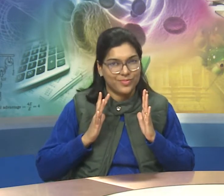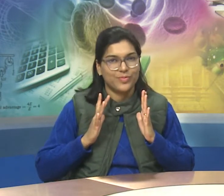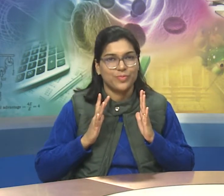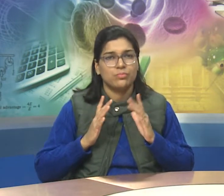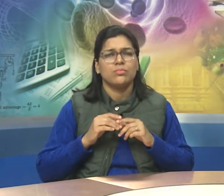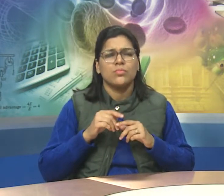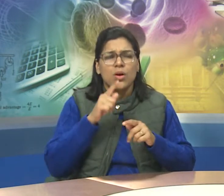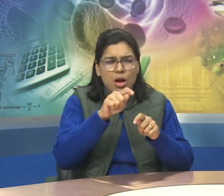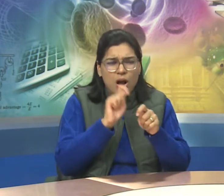time to